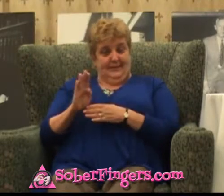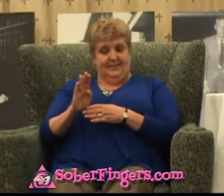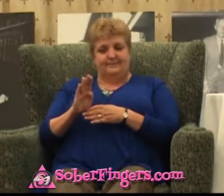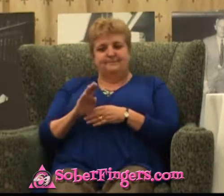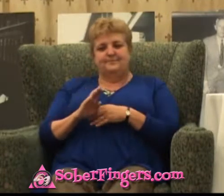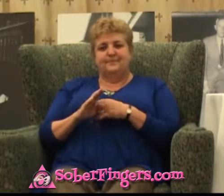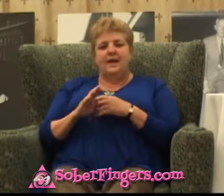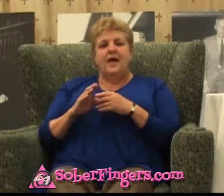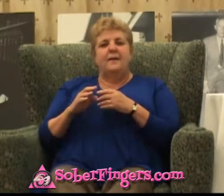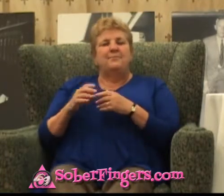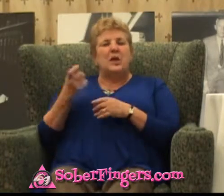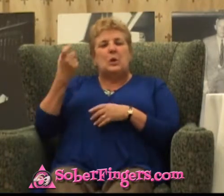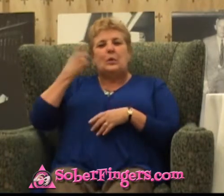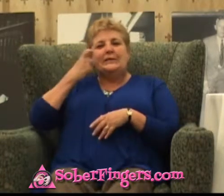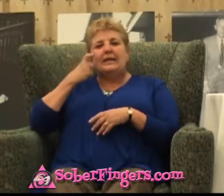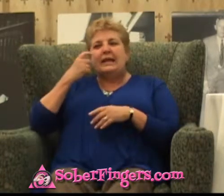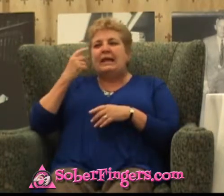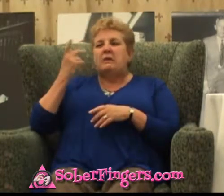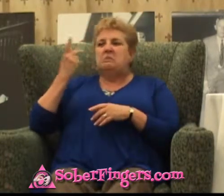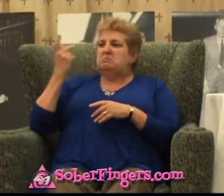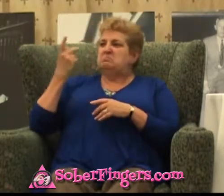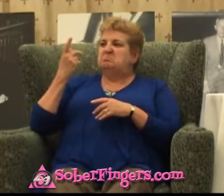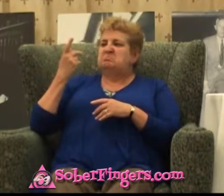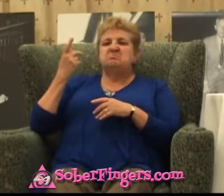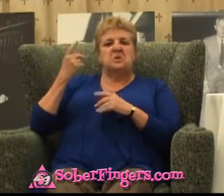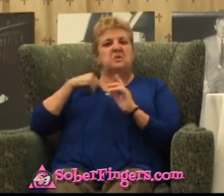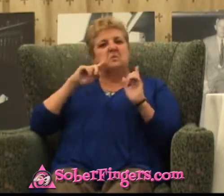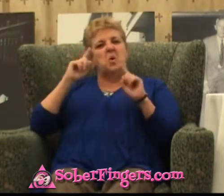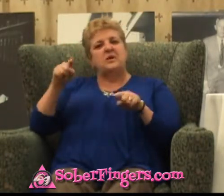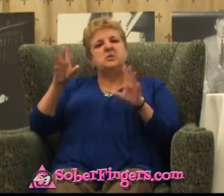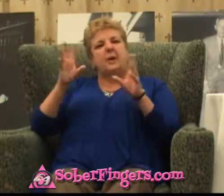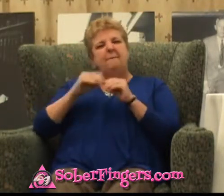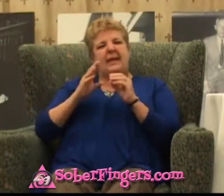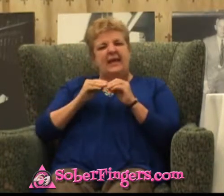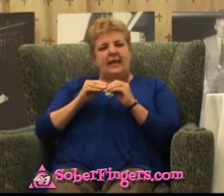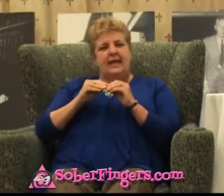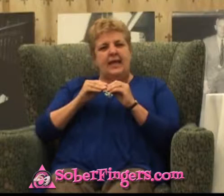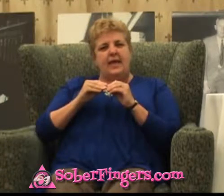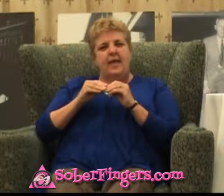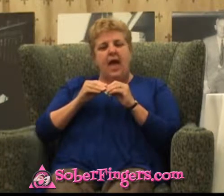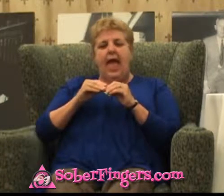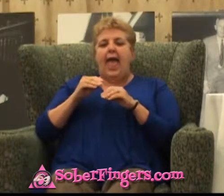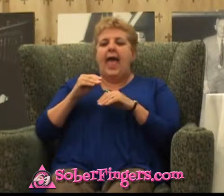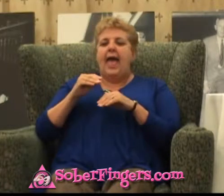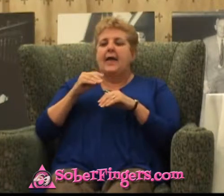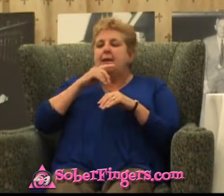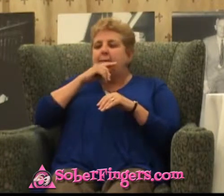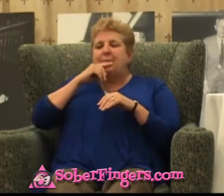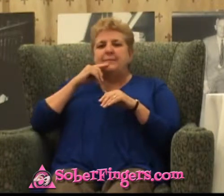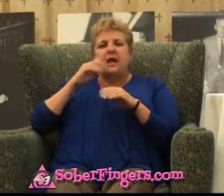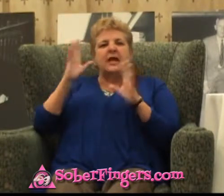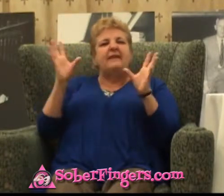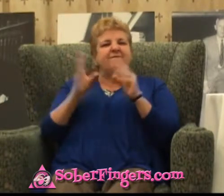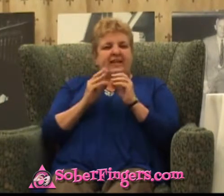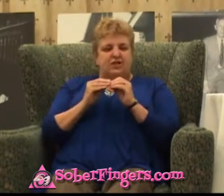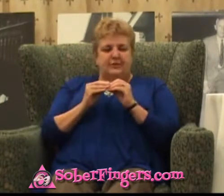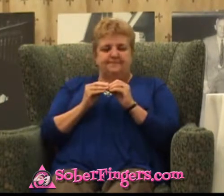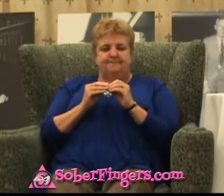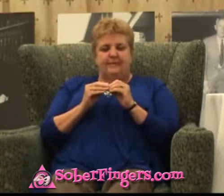long ago to an AA function. My phone rang, it was the middle of the afternoon, and it was my son's name. I saw it come up and I was just